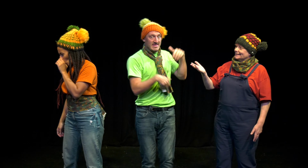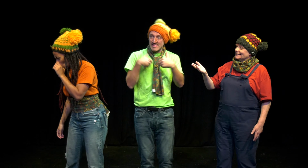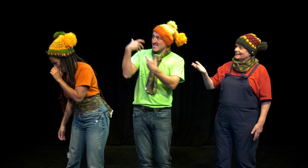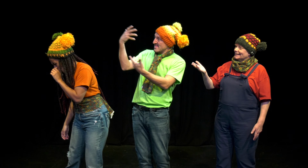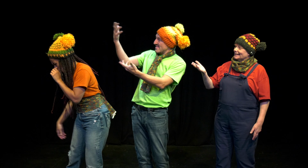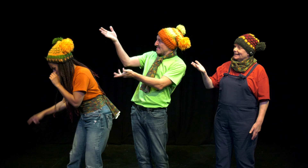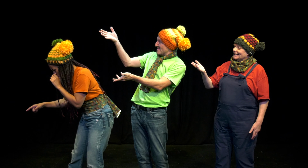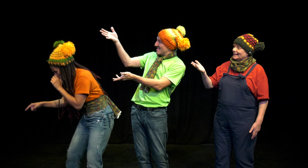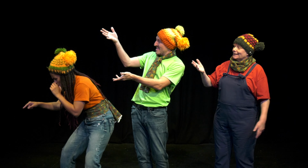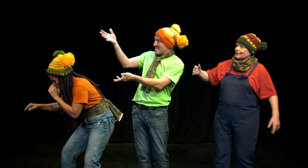Baby Bear.